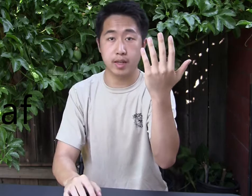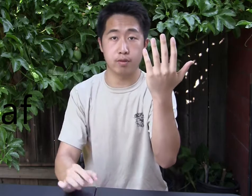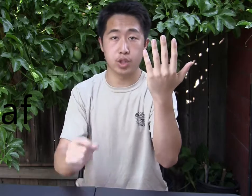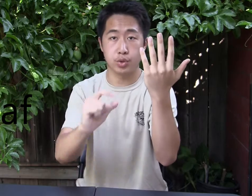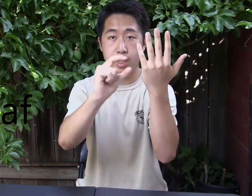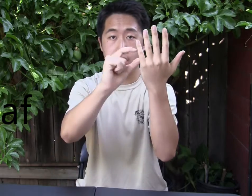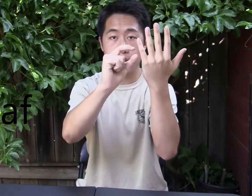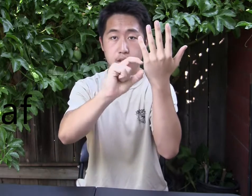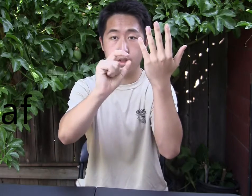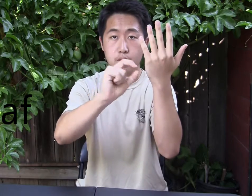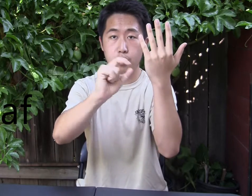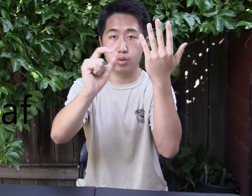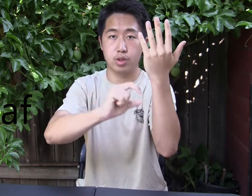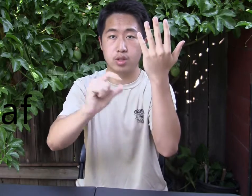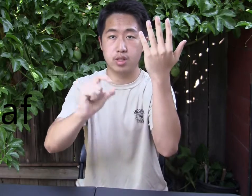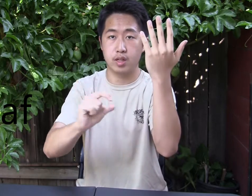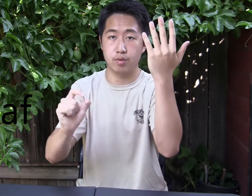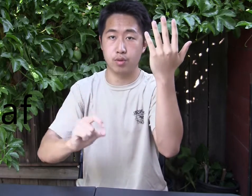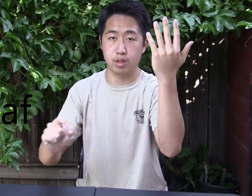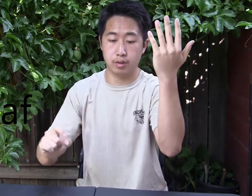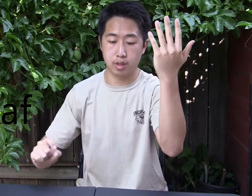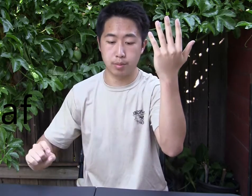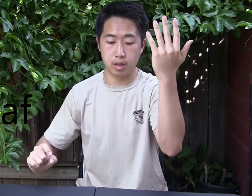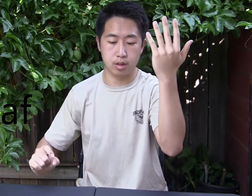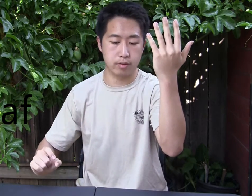for a tree and you show the sign for a leaf coming off.